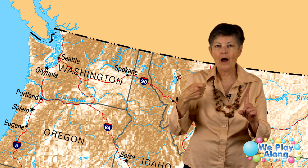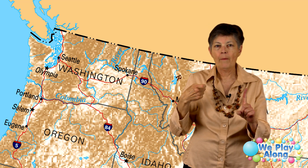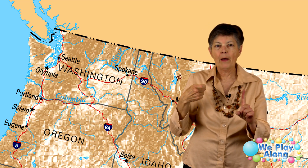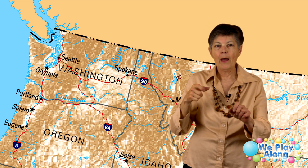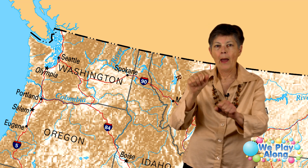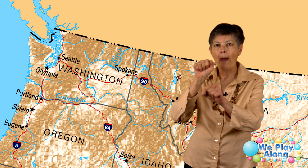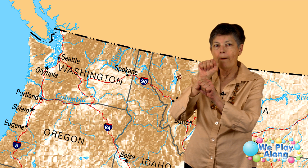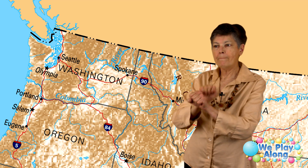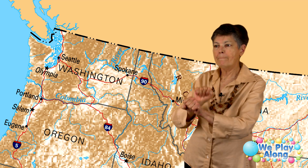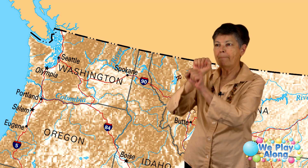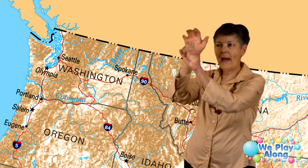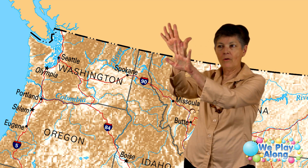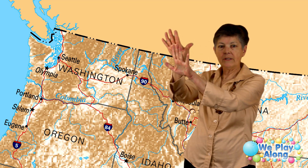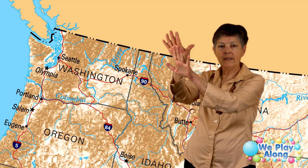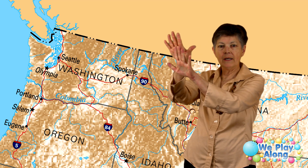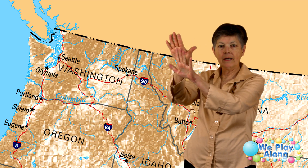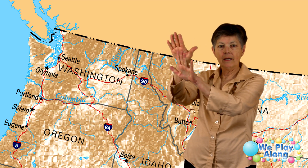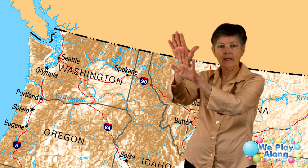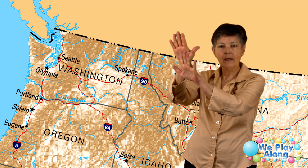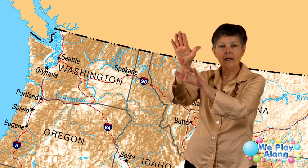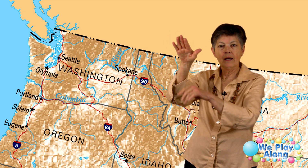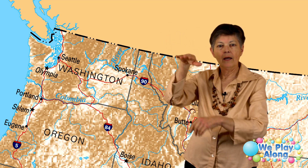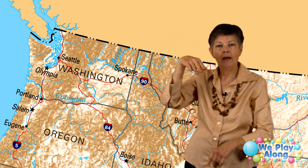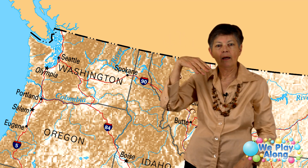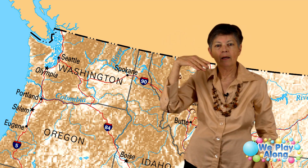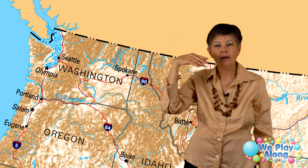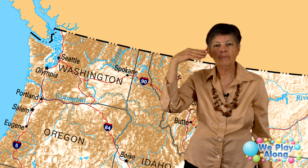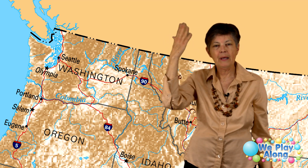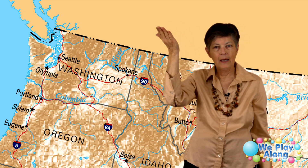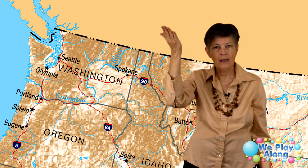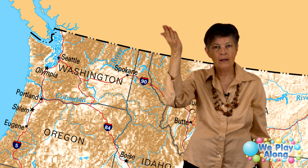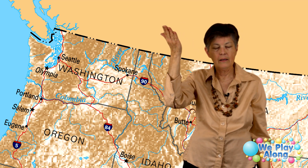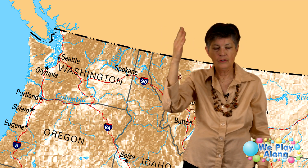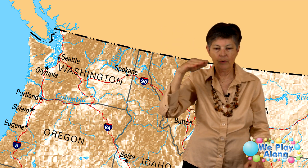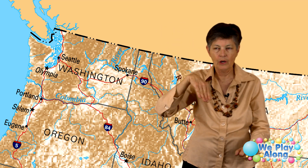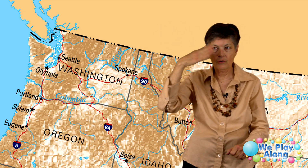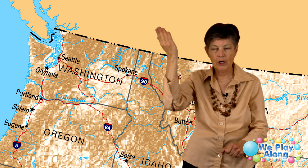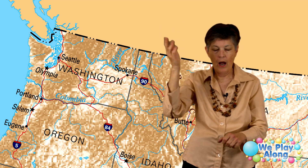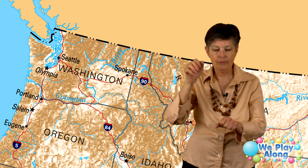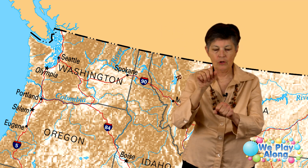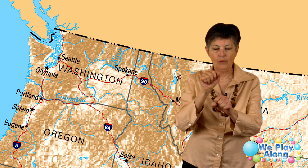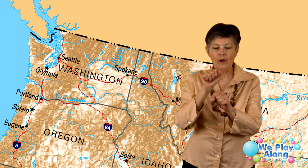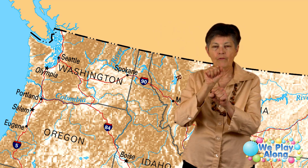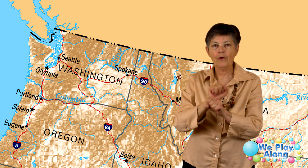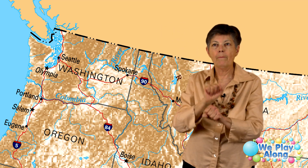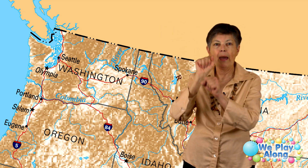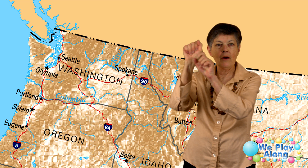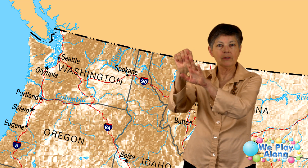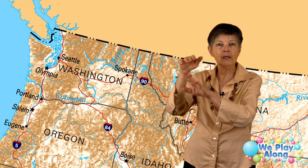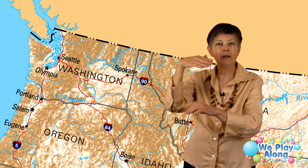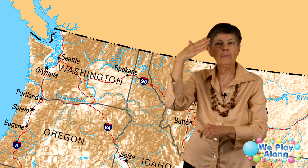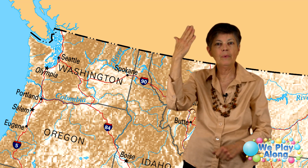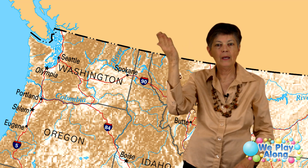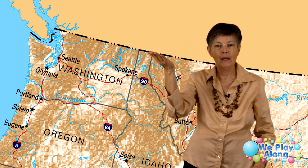From mountain peak, so we're going to go top. So from mountain